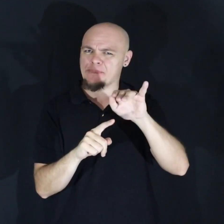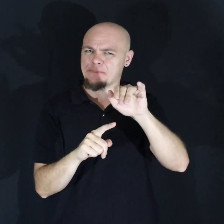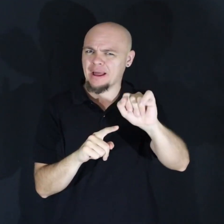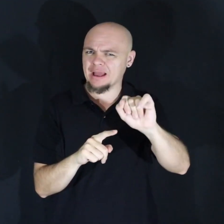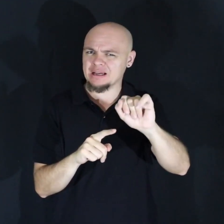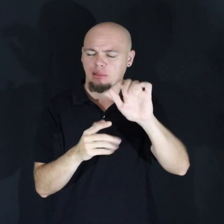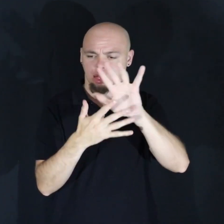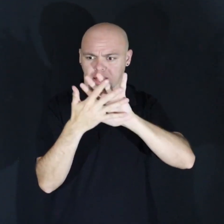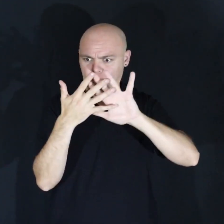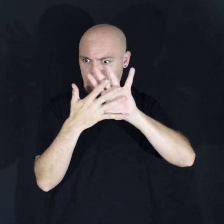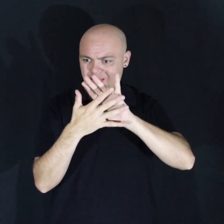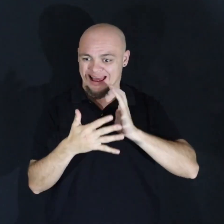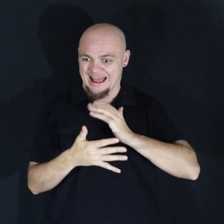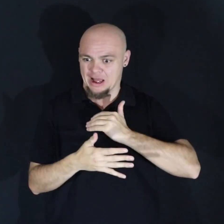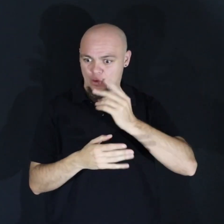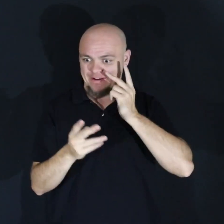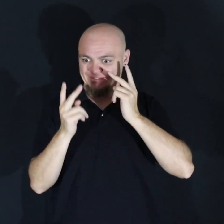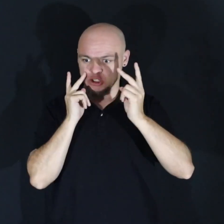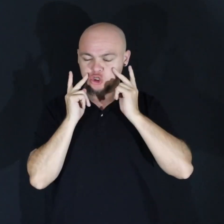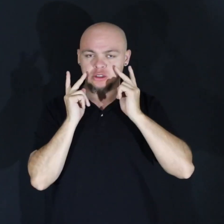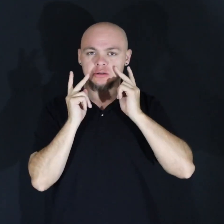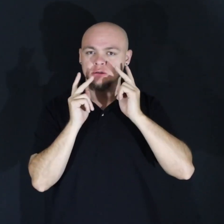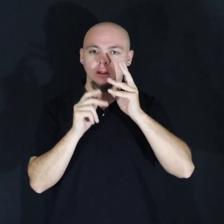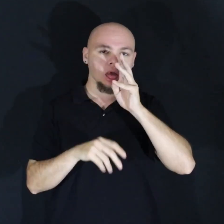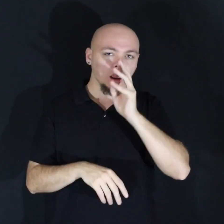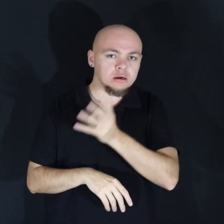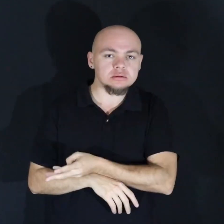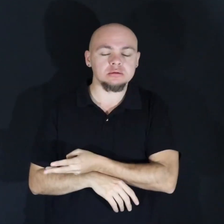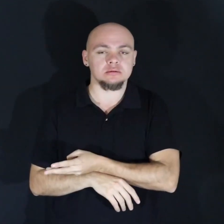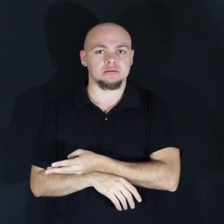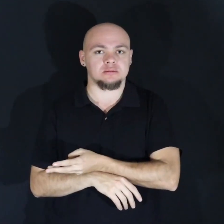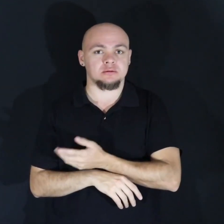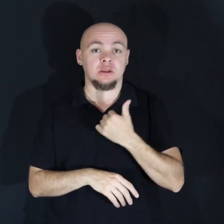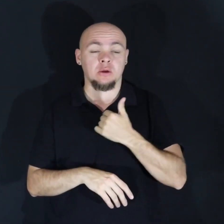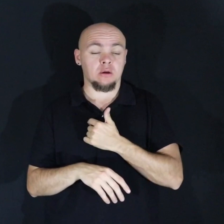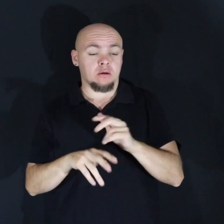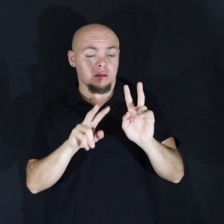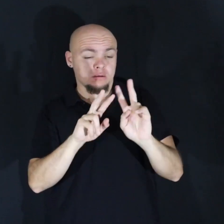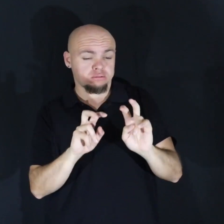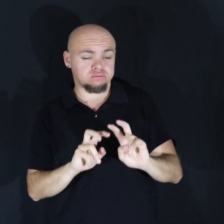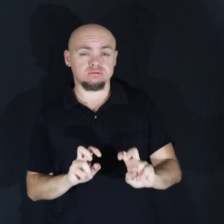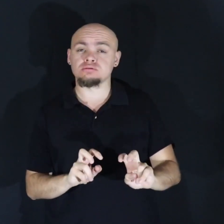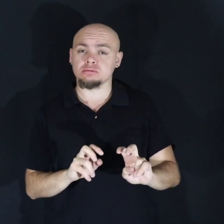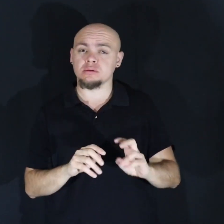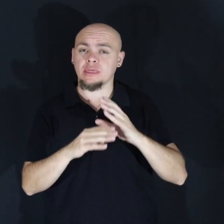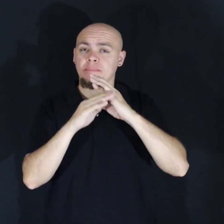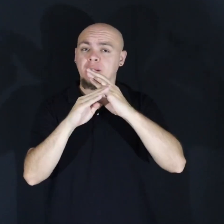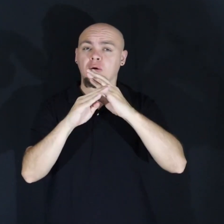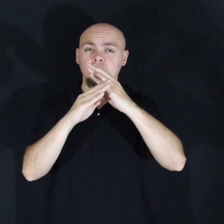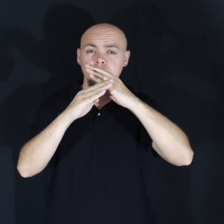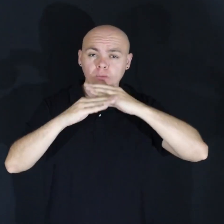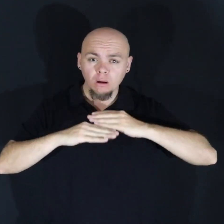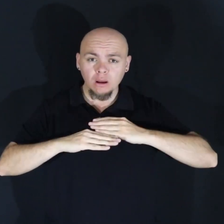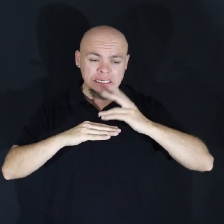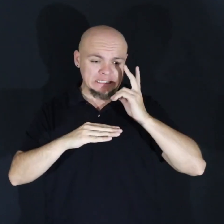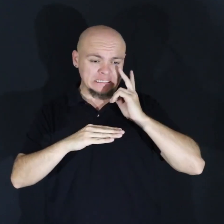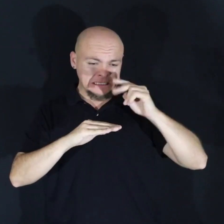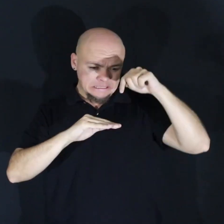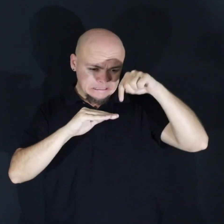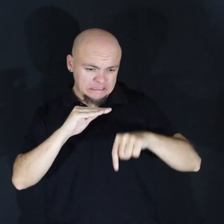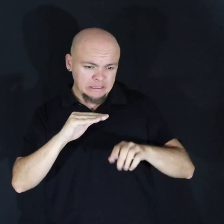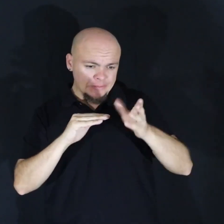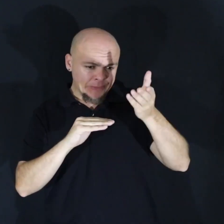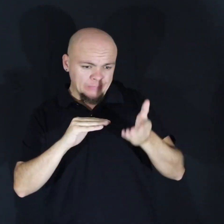may cloud our own vision. Because when we break down the barriers and see below the